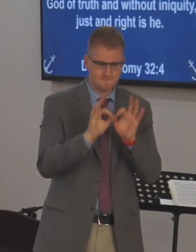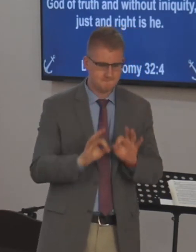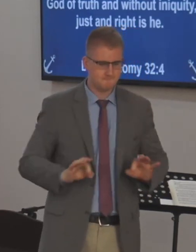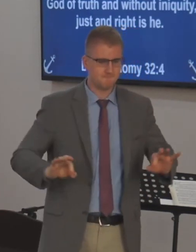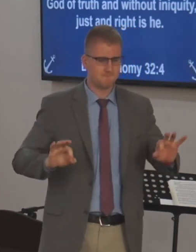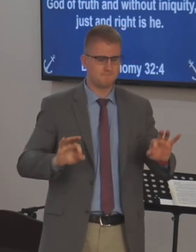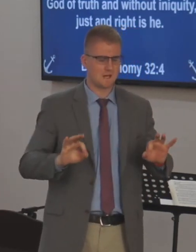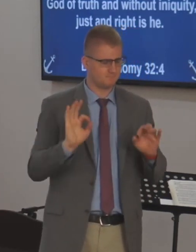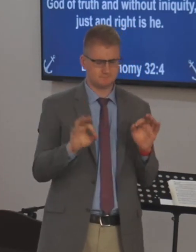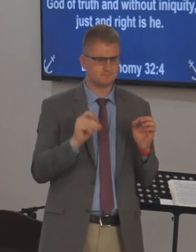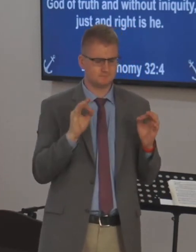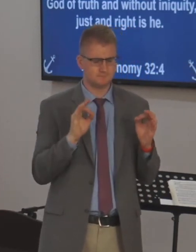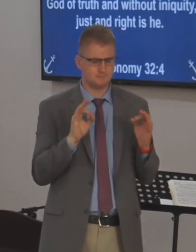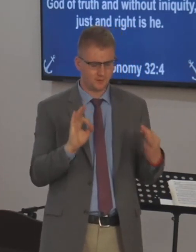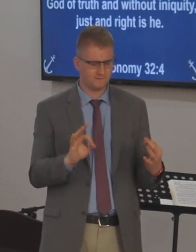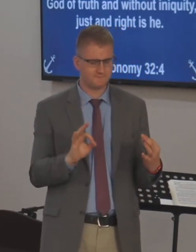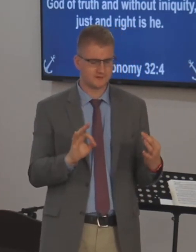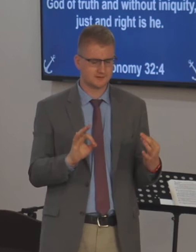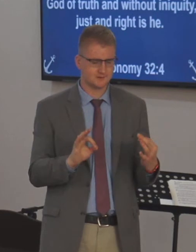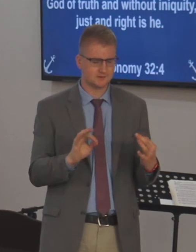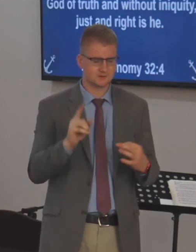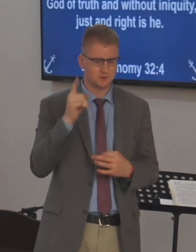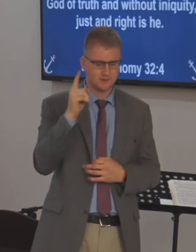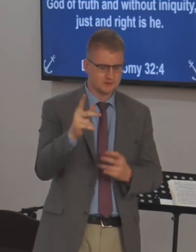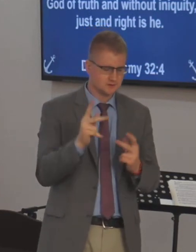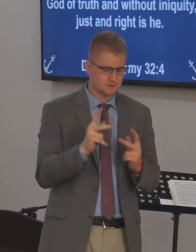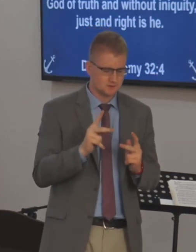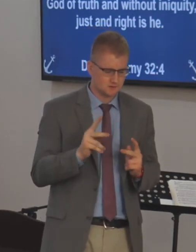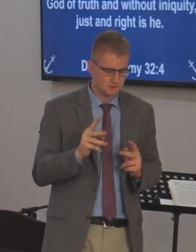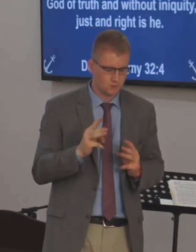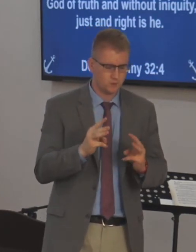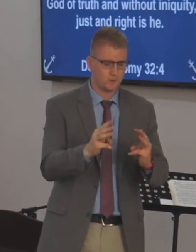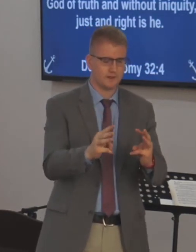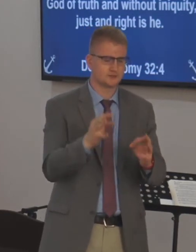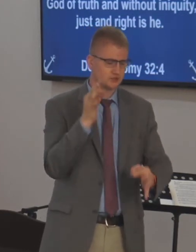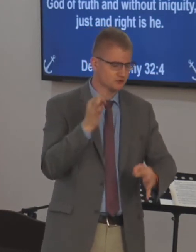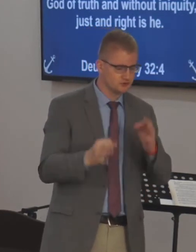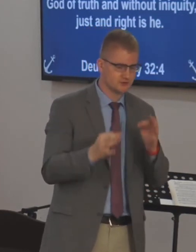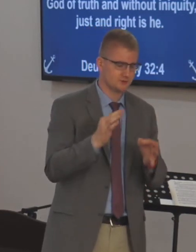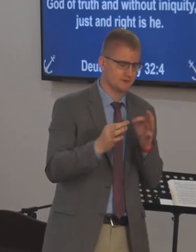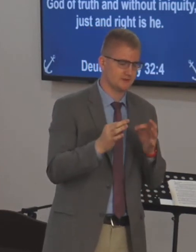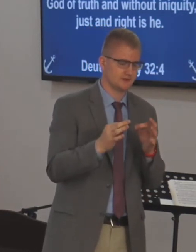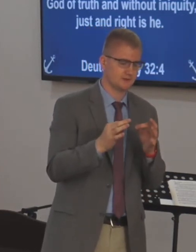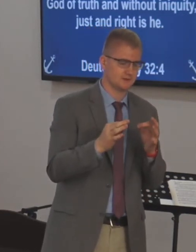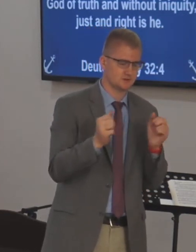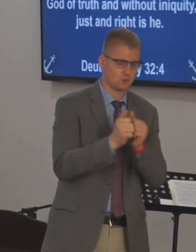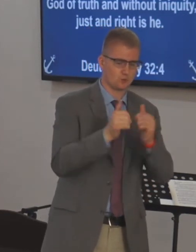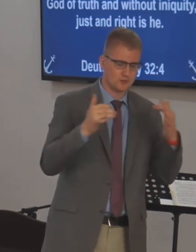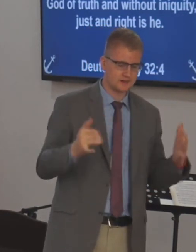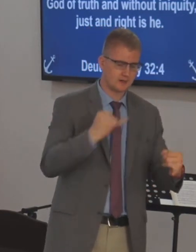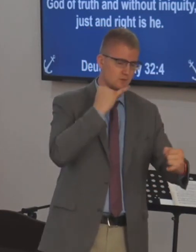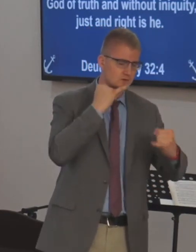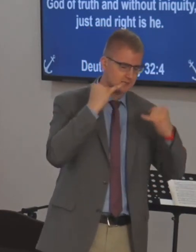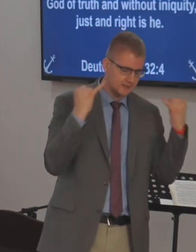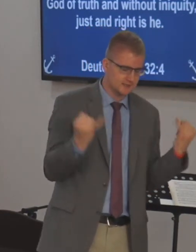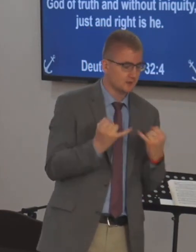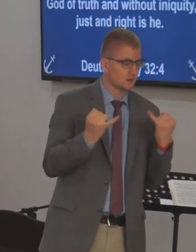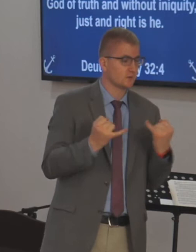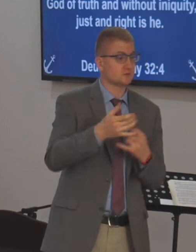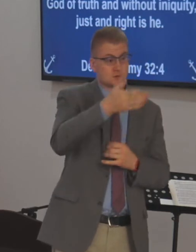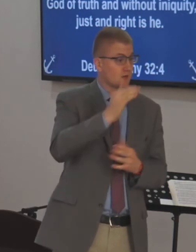all his ways are judgment. A God of, oh, look at this, God of truth, without iniquity. There's no sin in